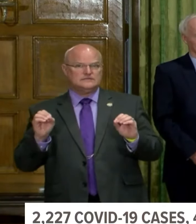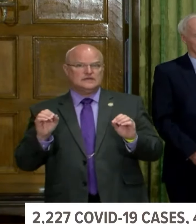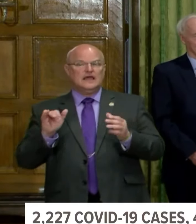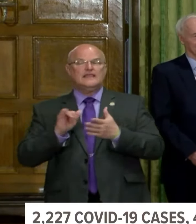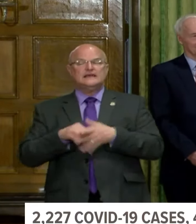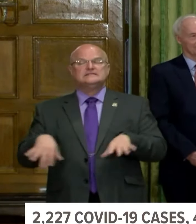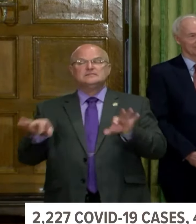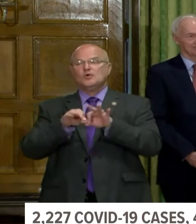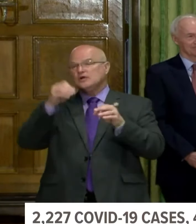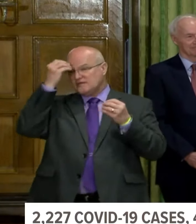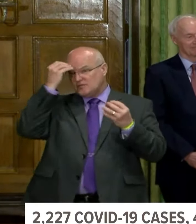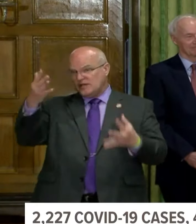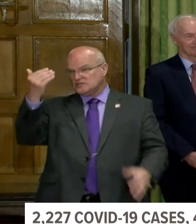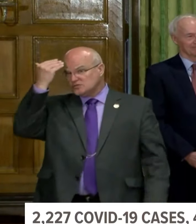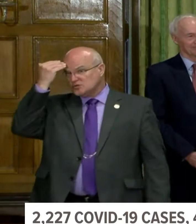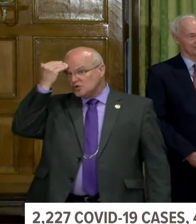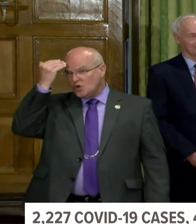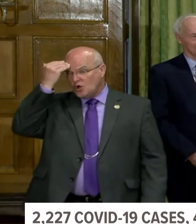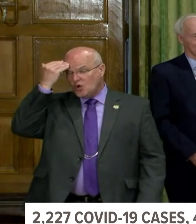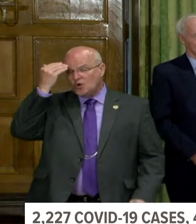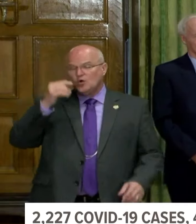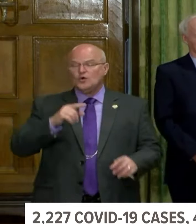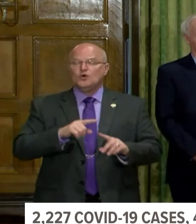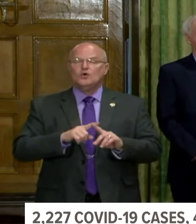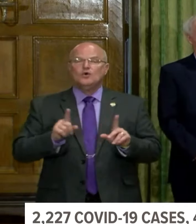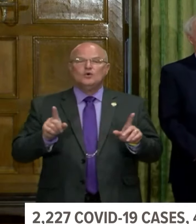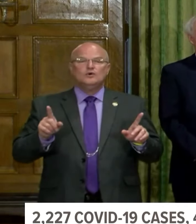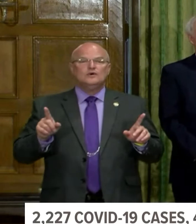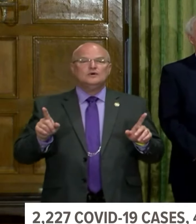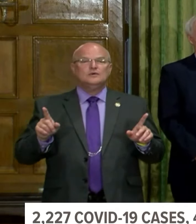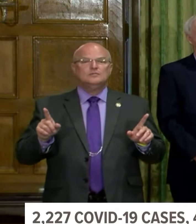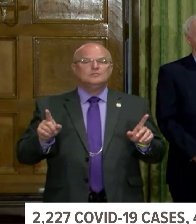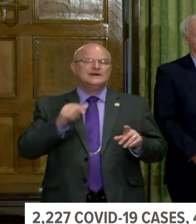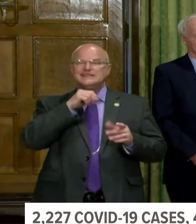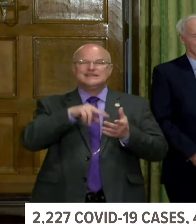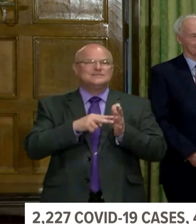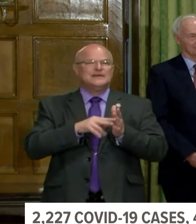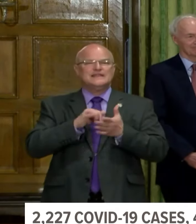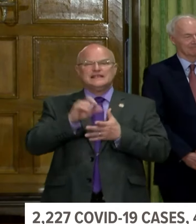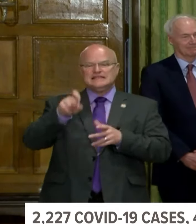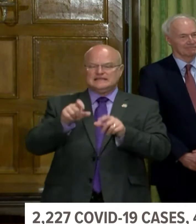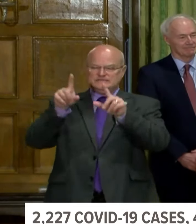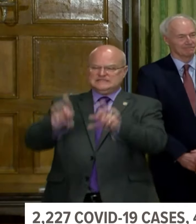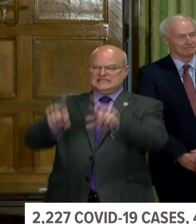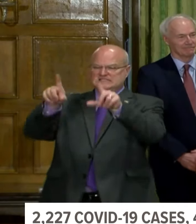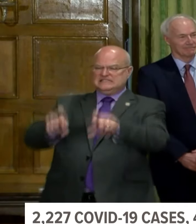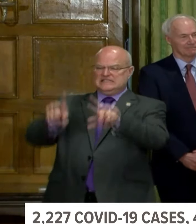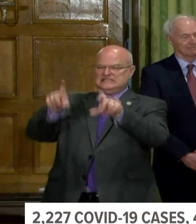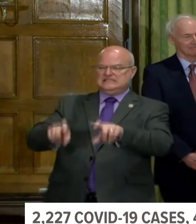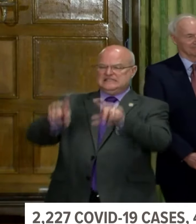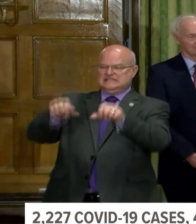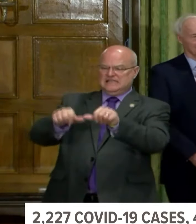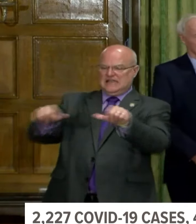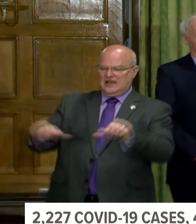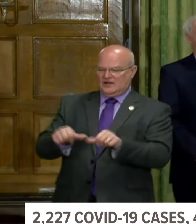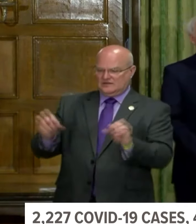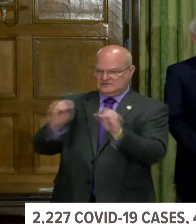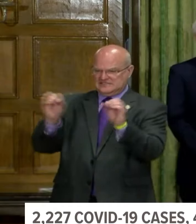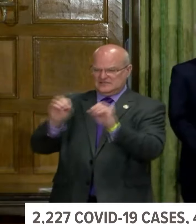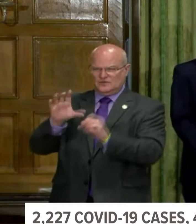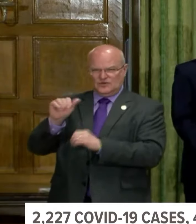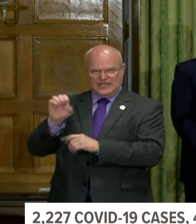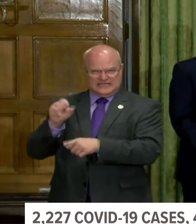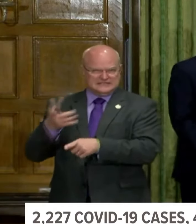That's important information to know, but it doesn't mean that you need to keep testing in areas where you're getting